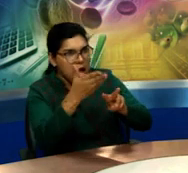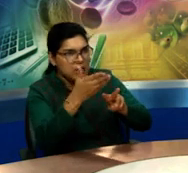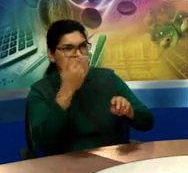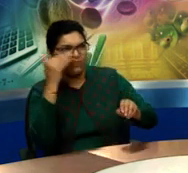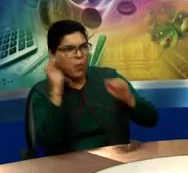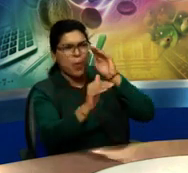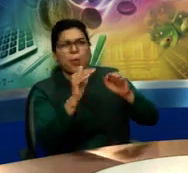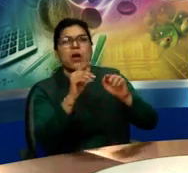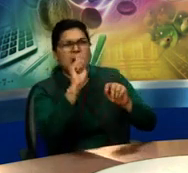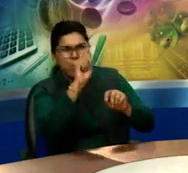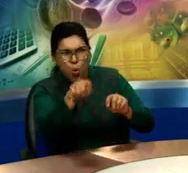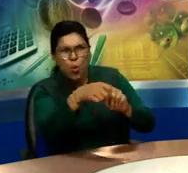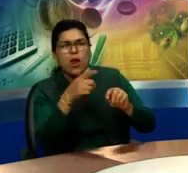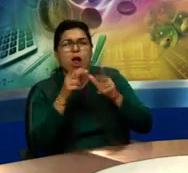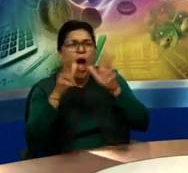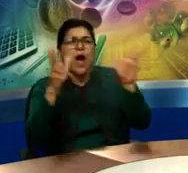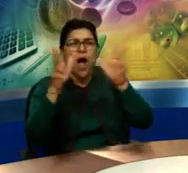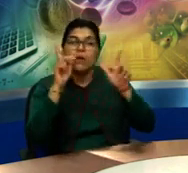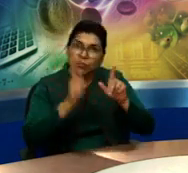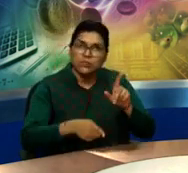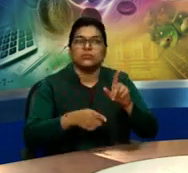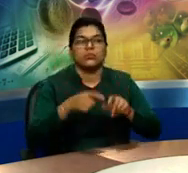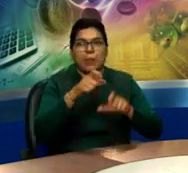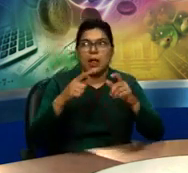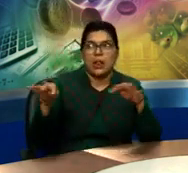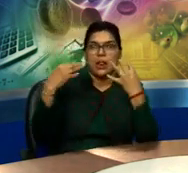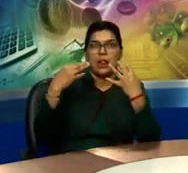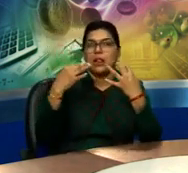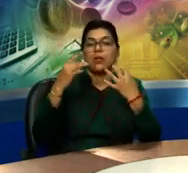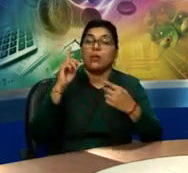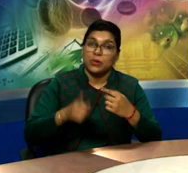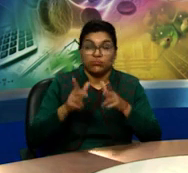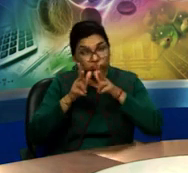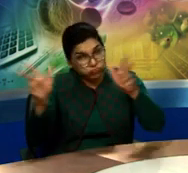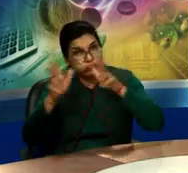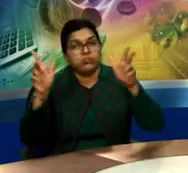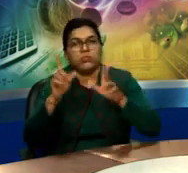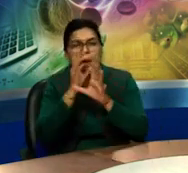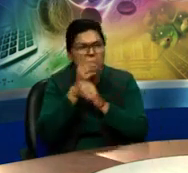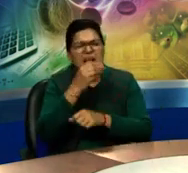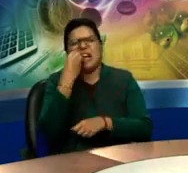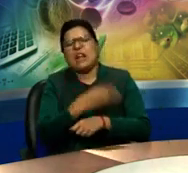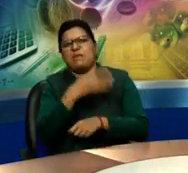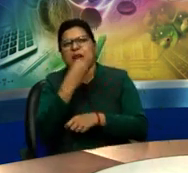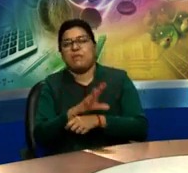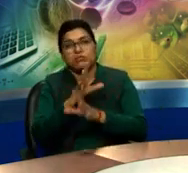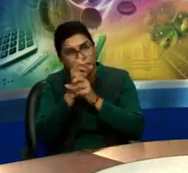irresponsible people should be exposed or criticized and are suitably